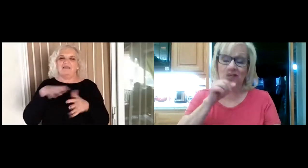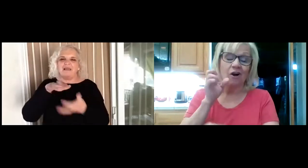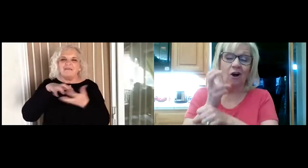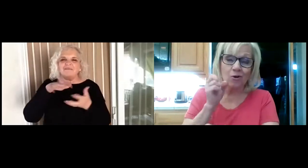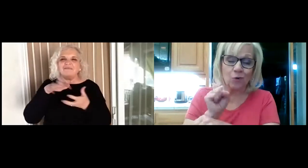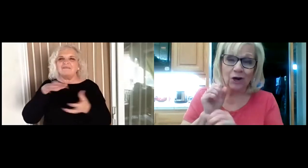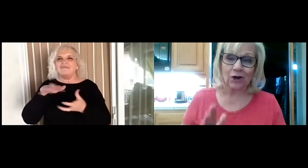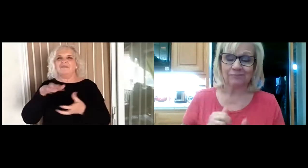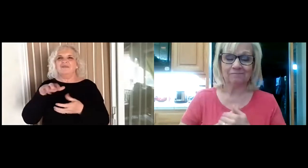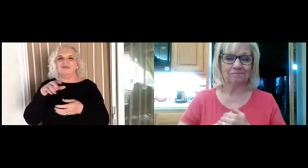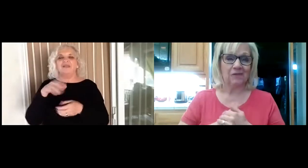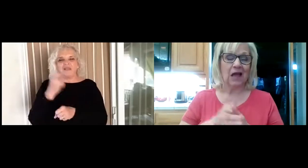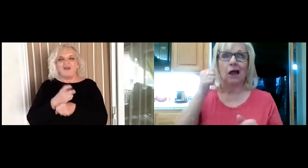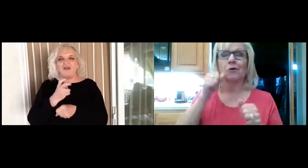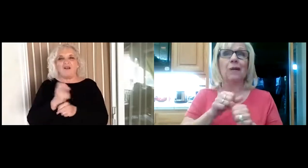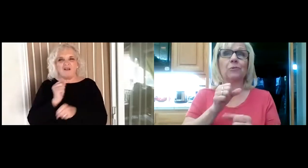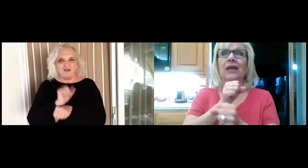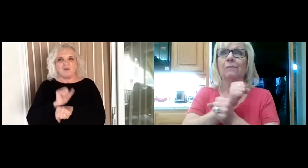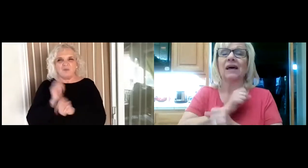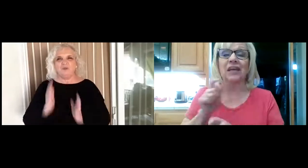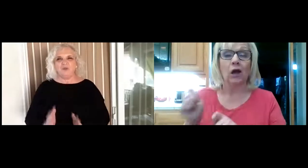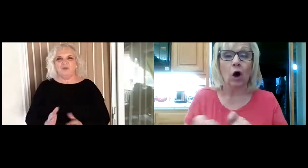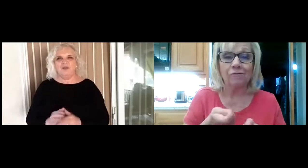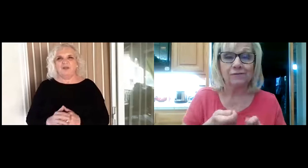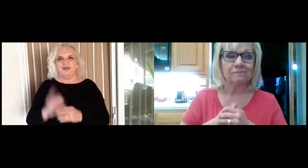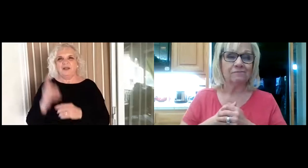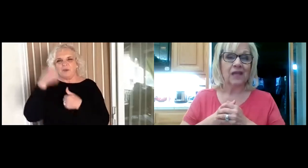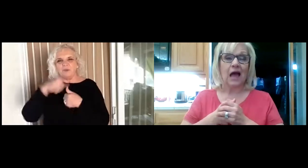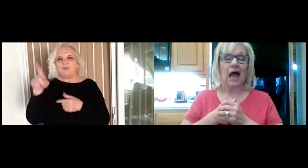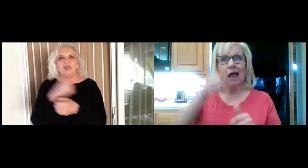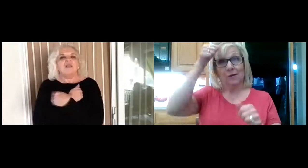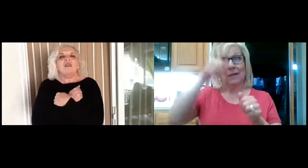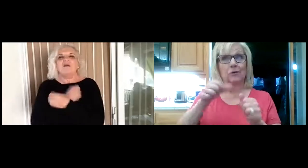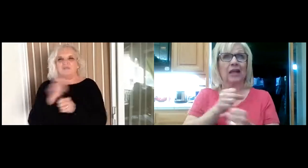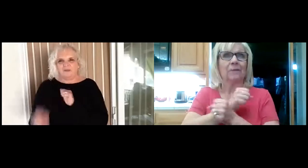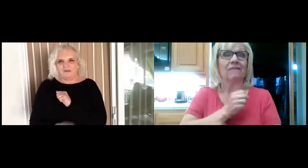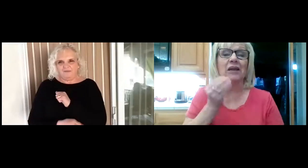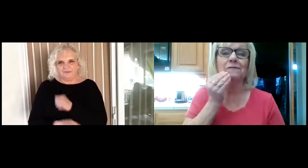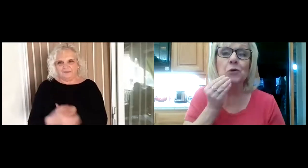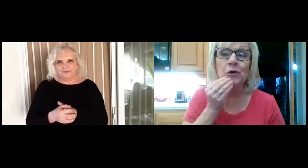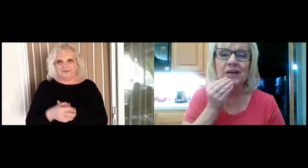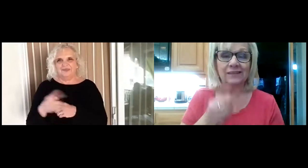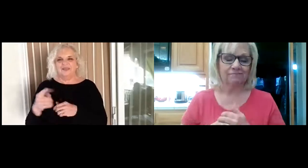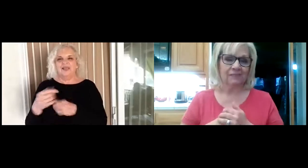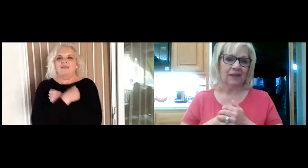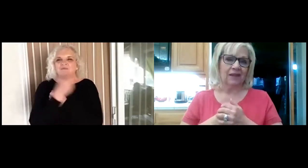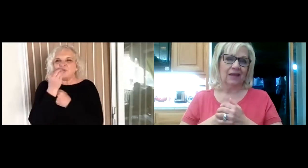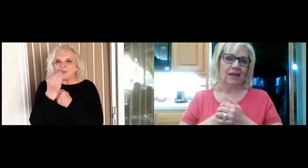He was a hard worker. I remember him loving golf. I remember him loving food.